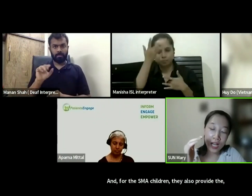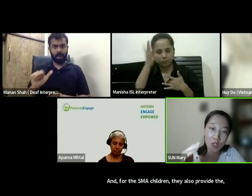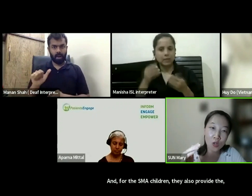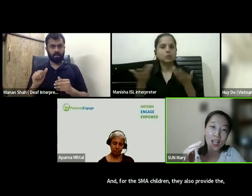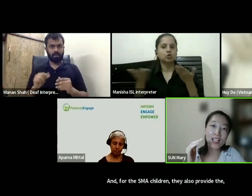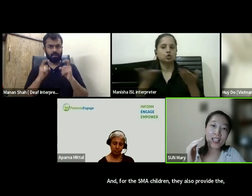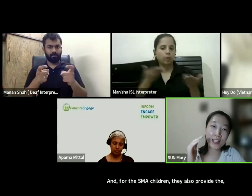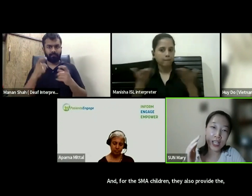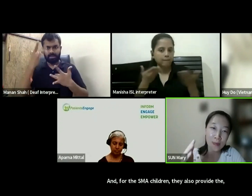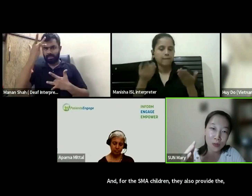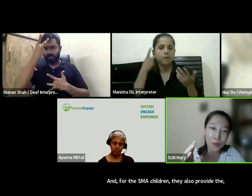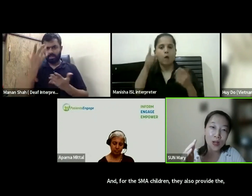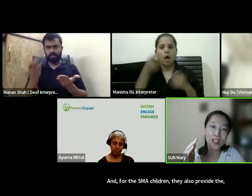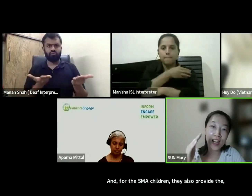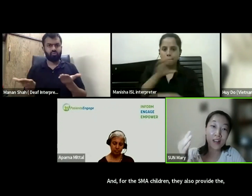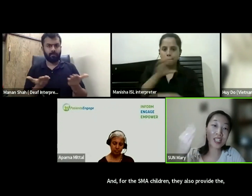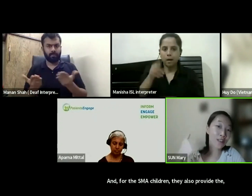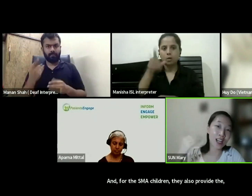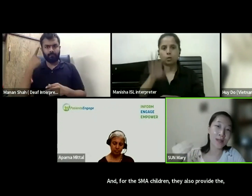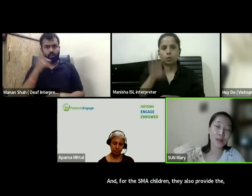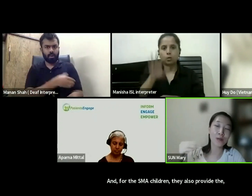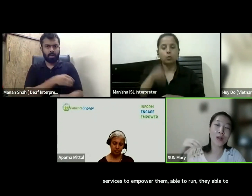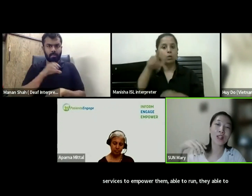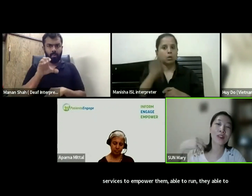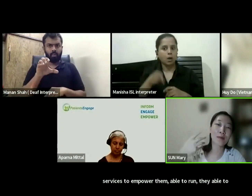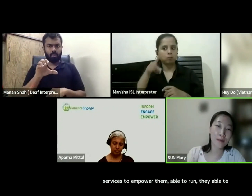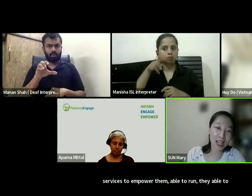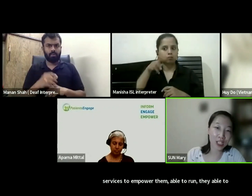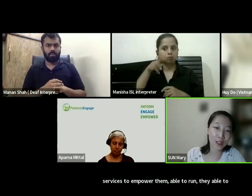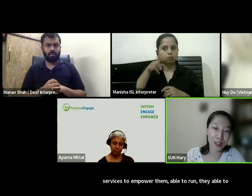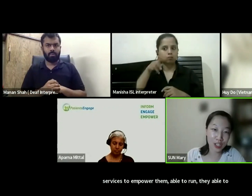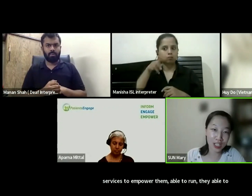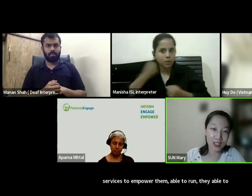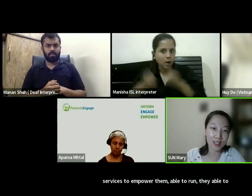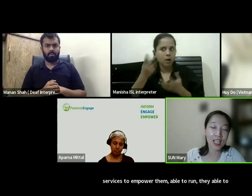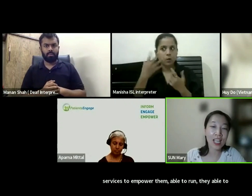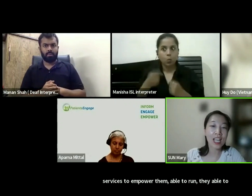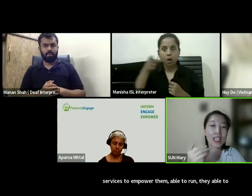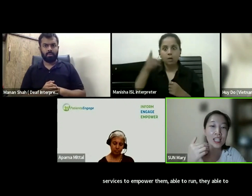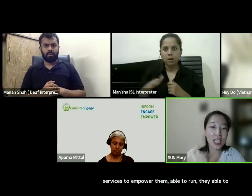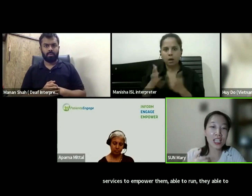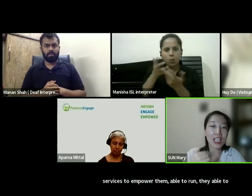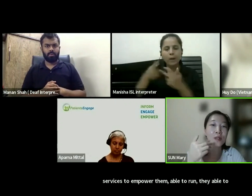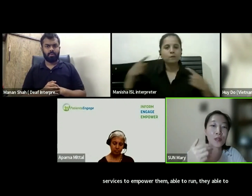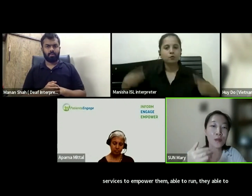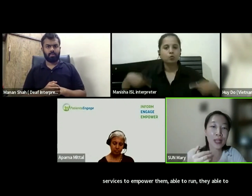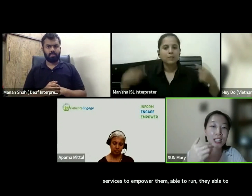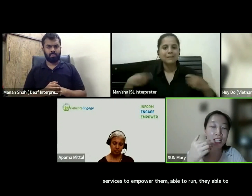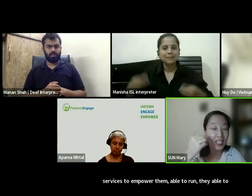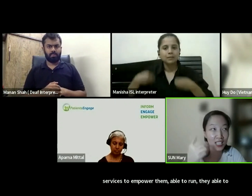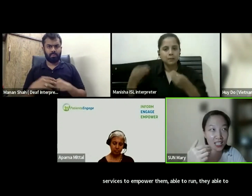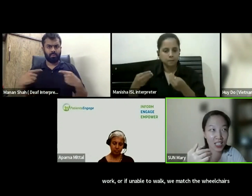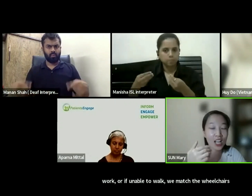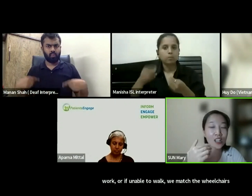to run, they able to walk, or if unable to walk, we match the wheelchairs and enable to